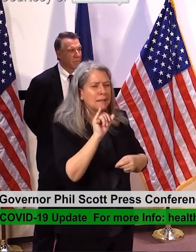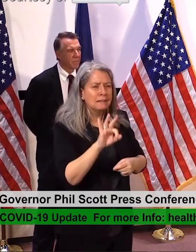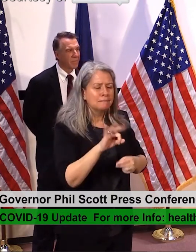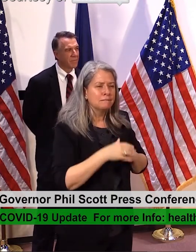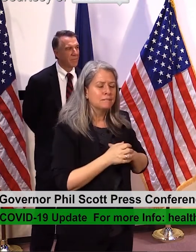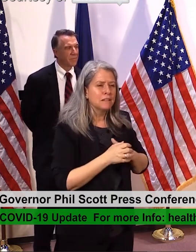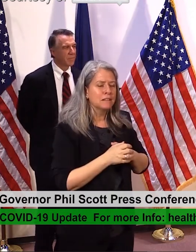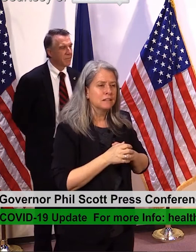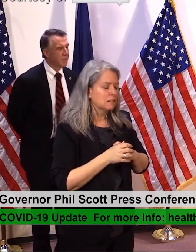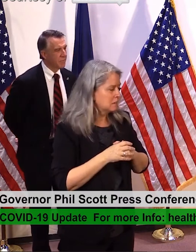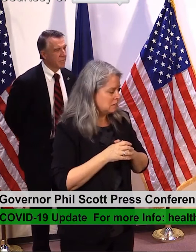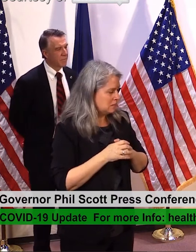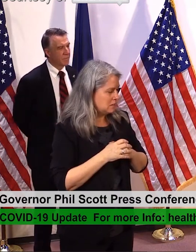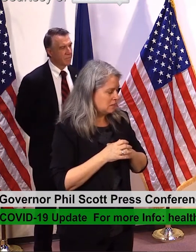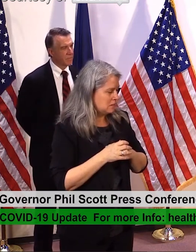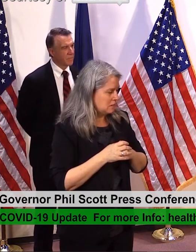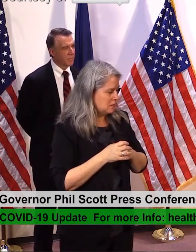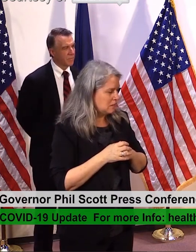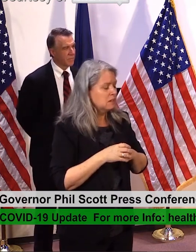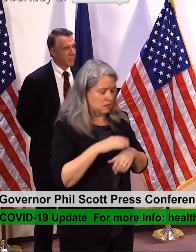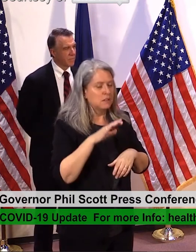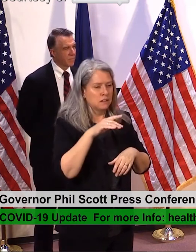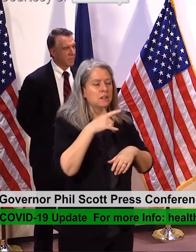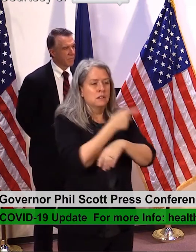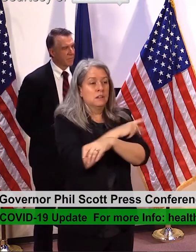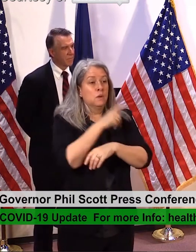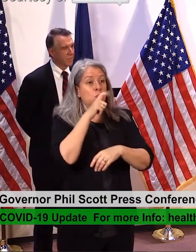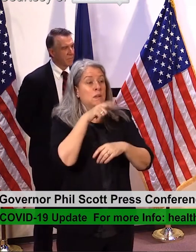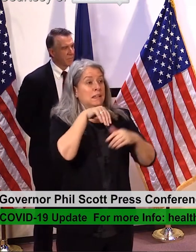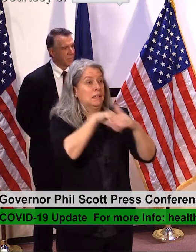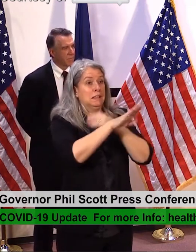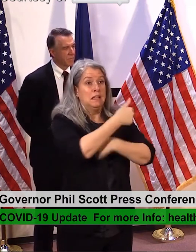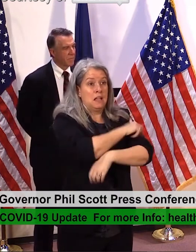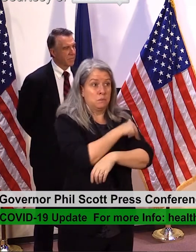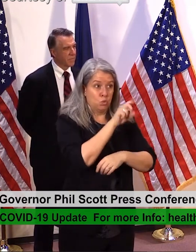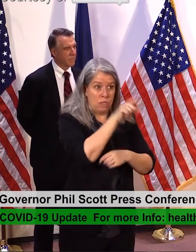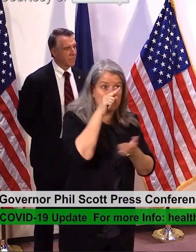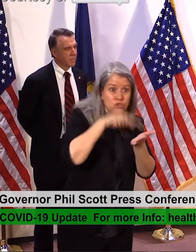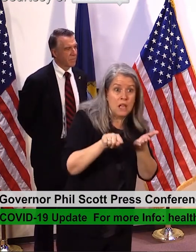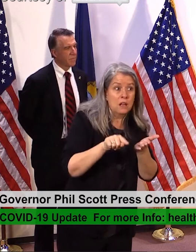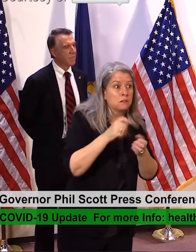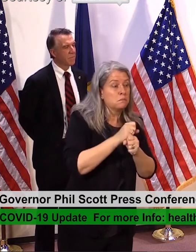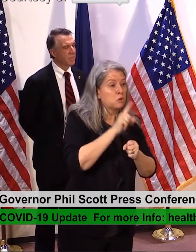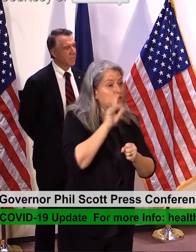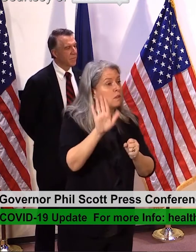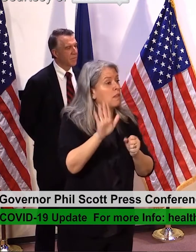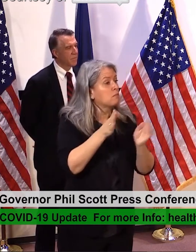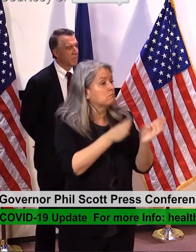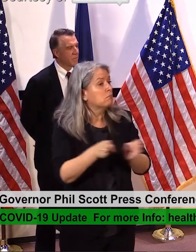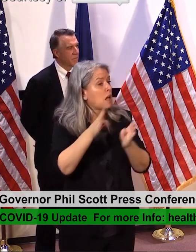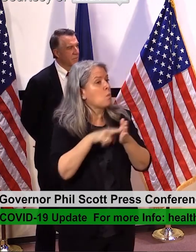emphasis on patients who are entering the hospital or a nursing home to make sure their advance directives are in order?